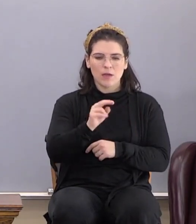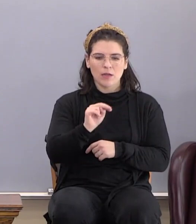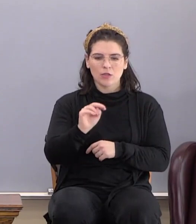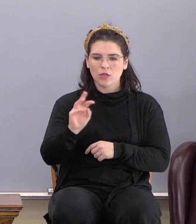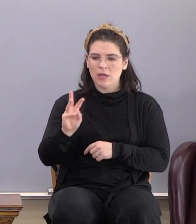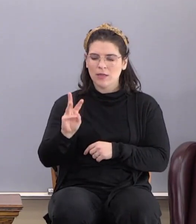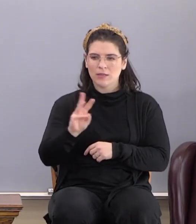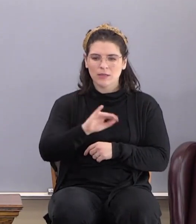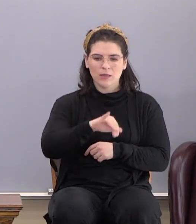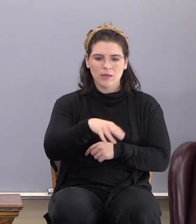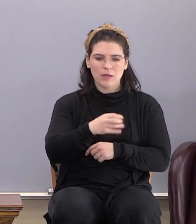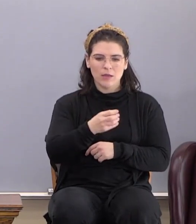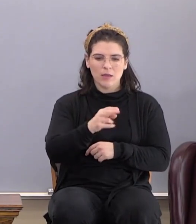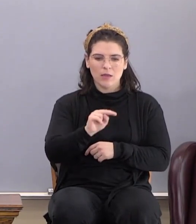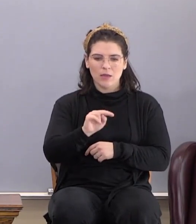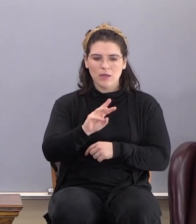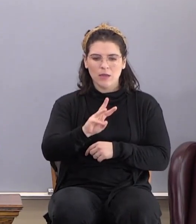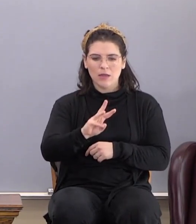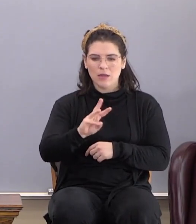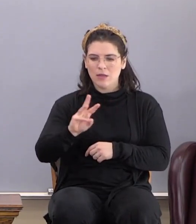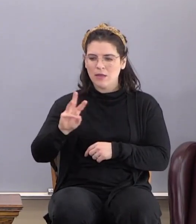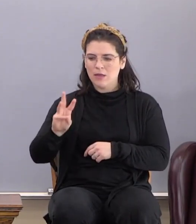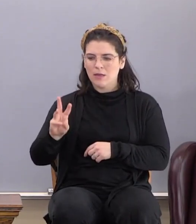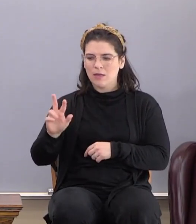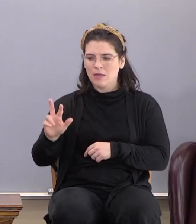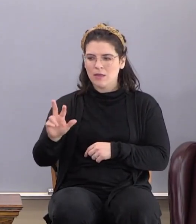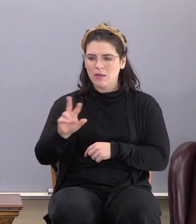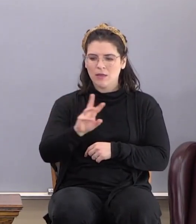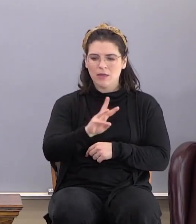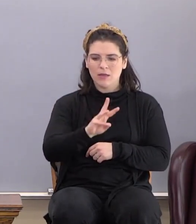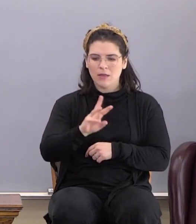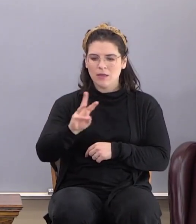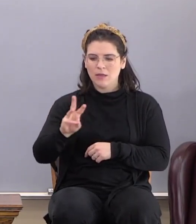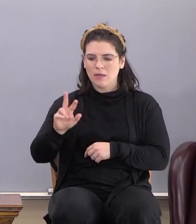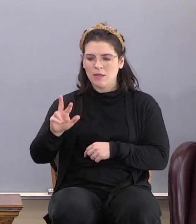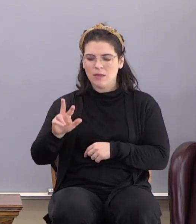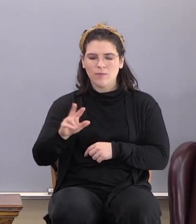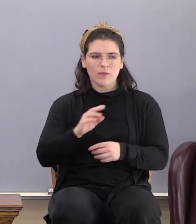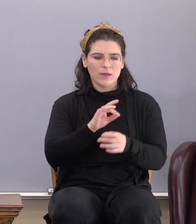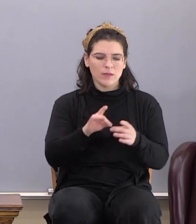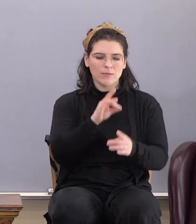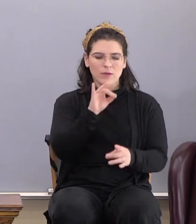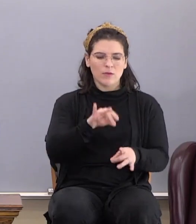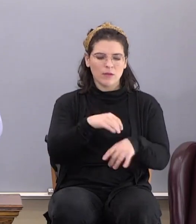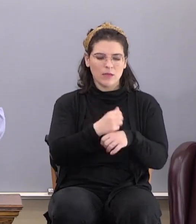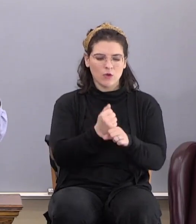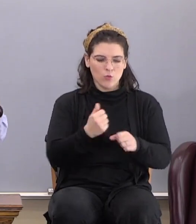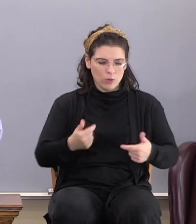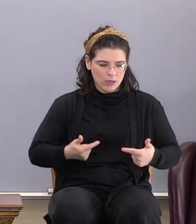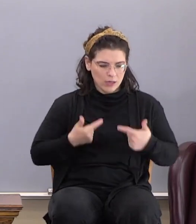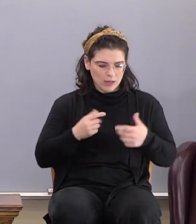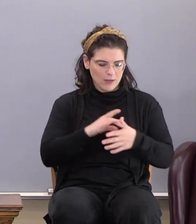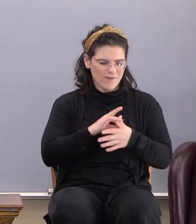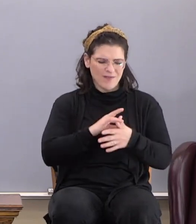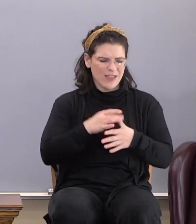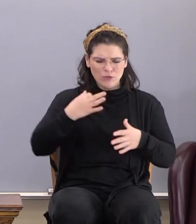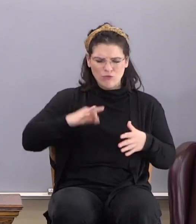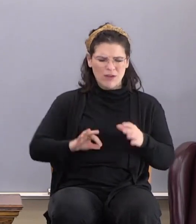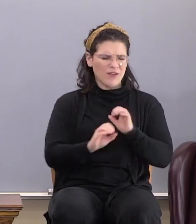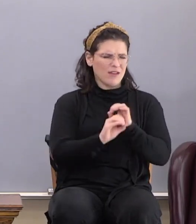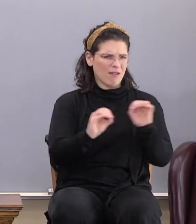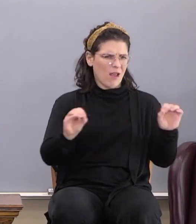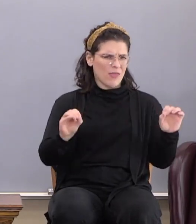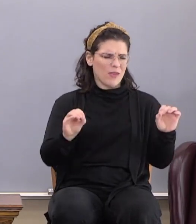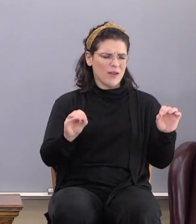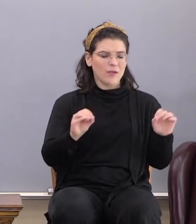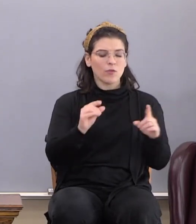notice there at verse 63, it is the Spirit that quickeneth, the flesh profiteth nothing. The words